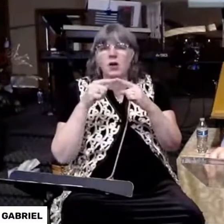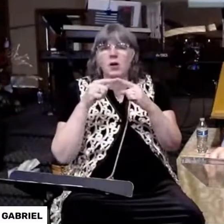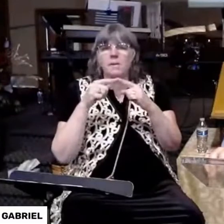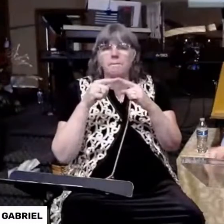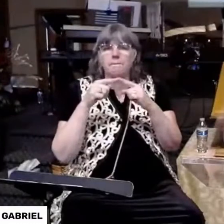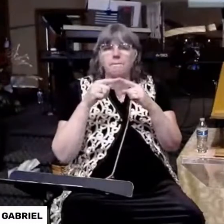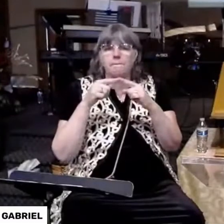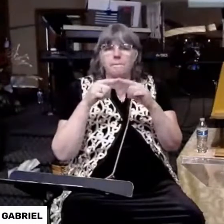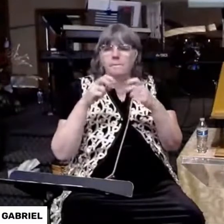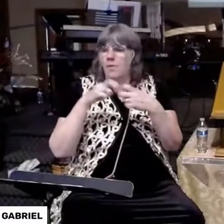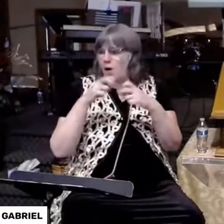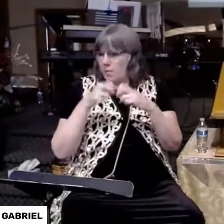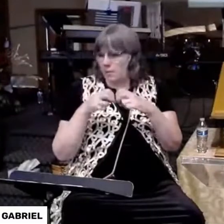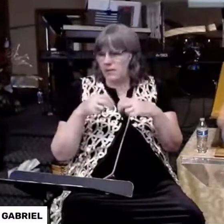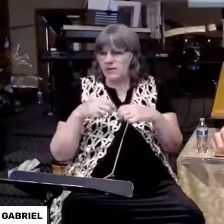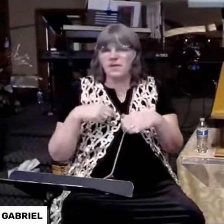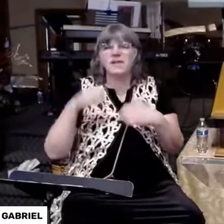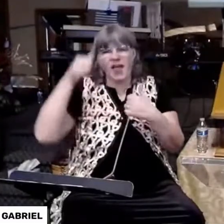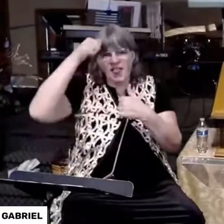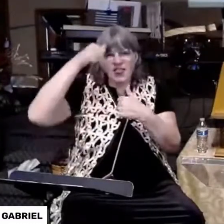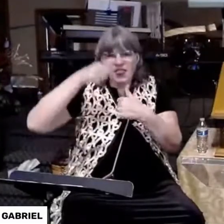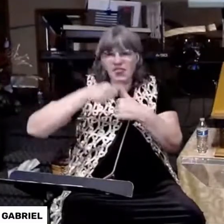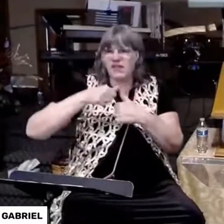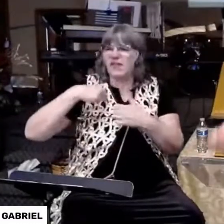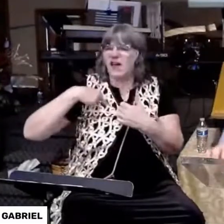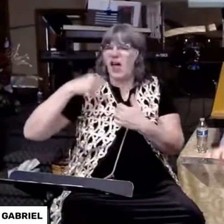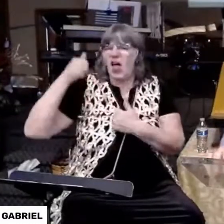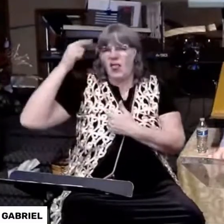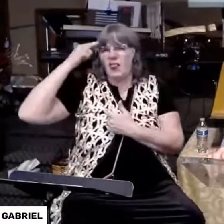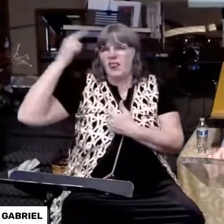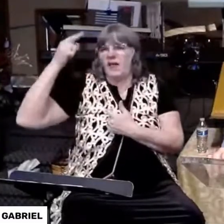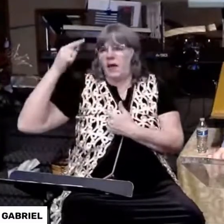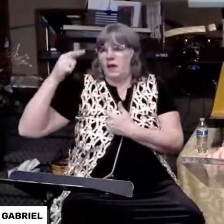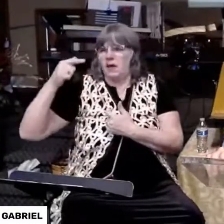You know, I mean, as a mother, think about that.